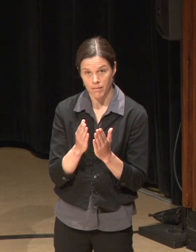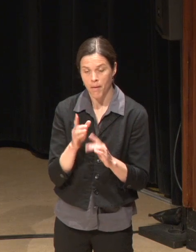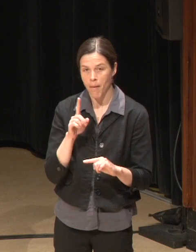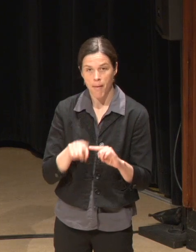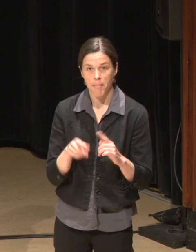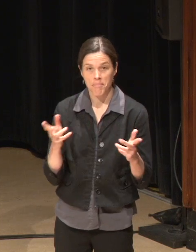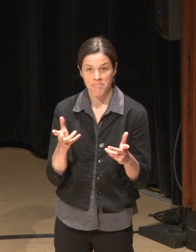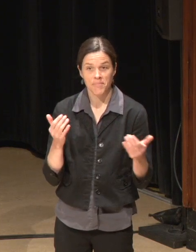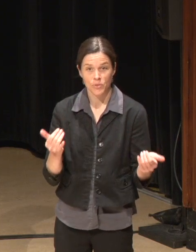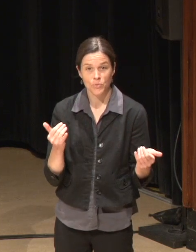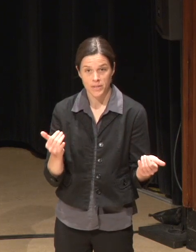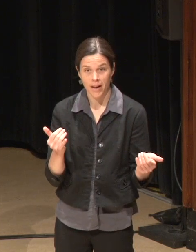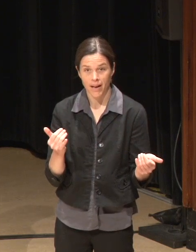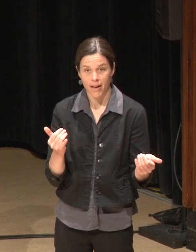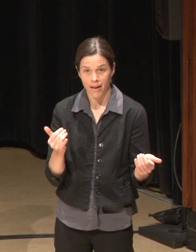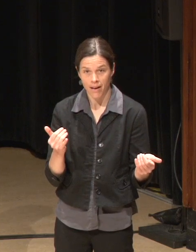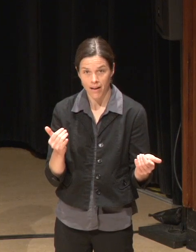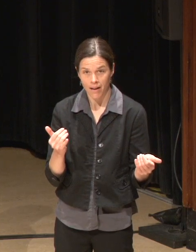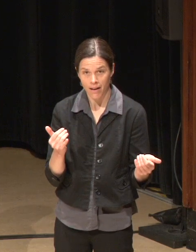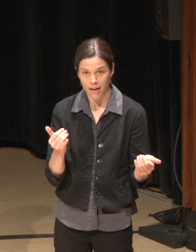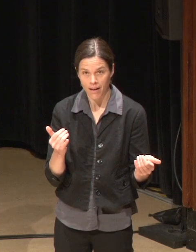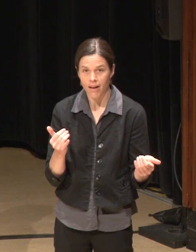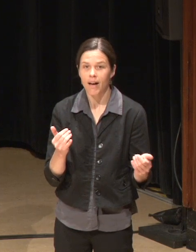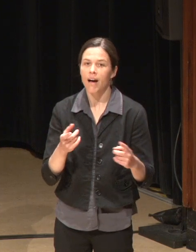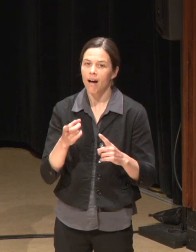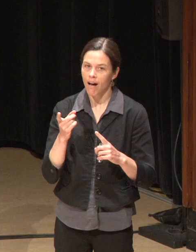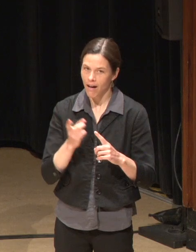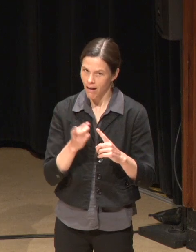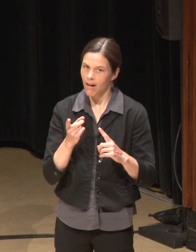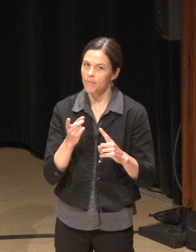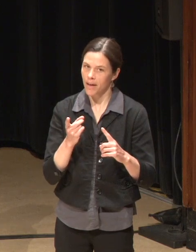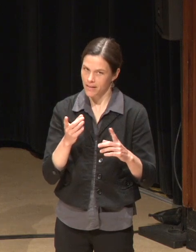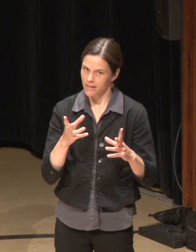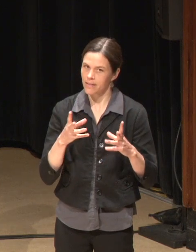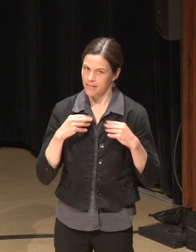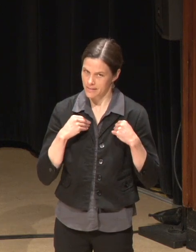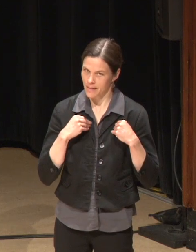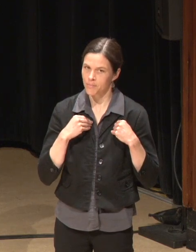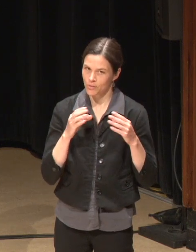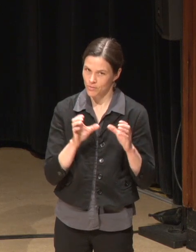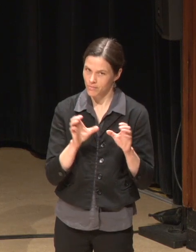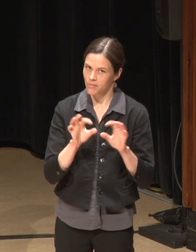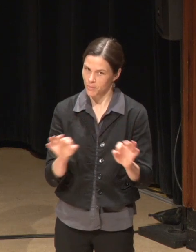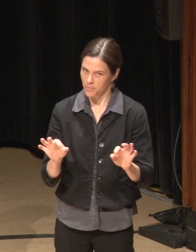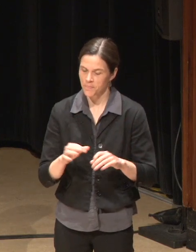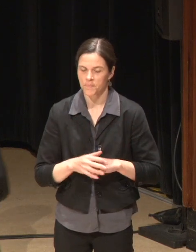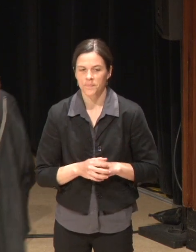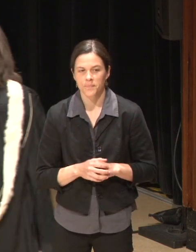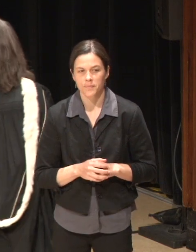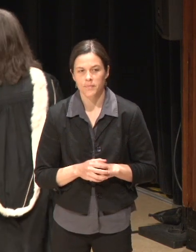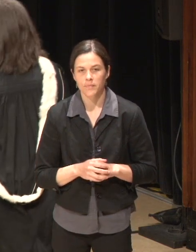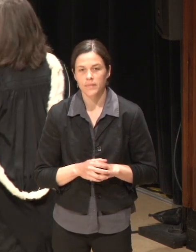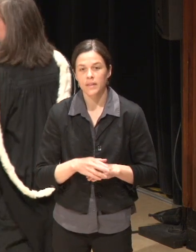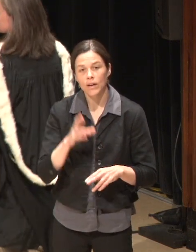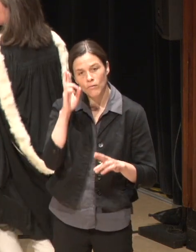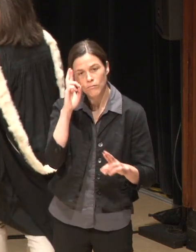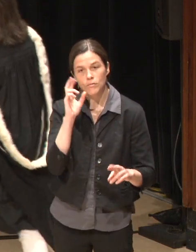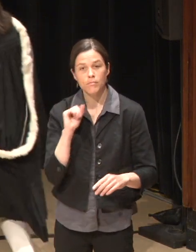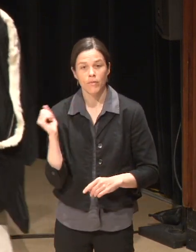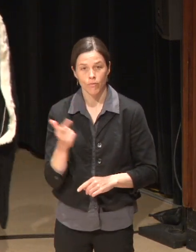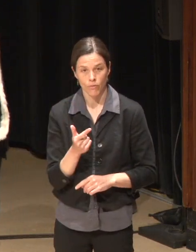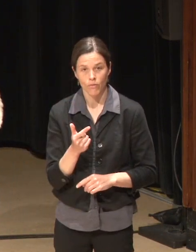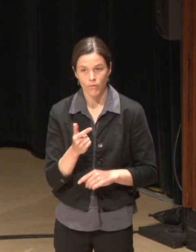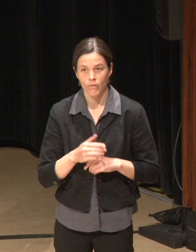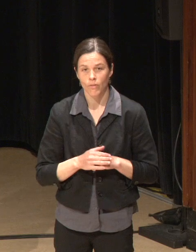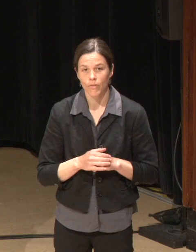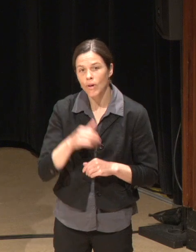with us today are automatically admitted to their respective certificates and diplomas. Out of respect for your fellow graduates, I would